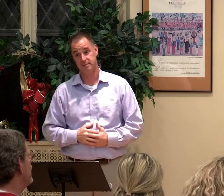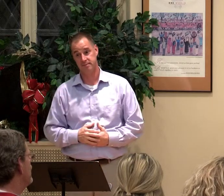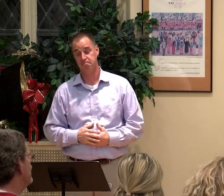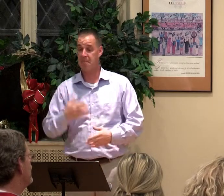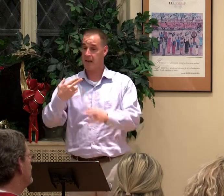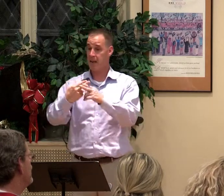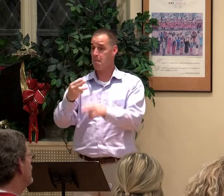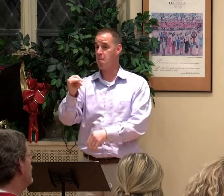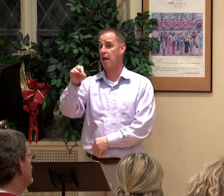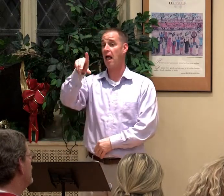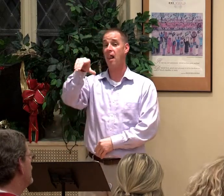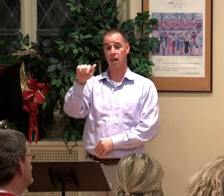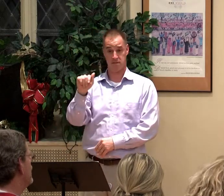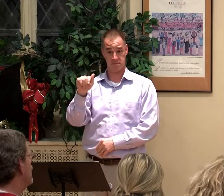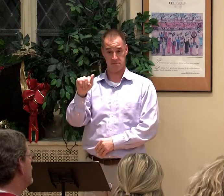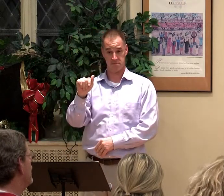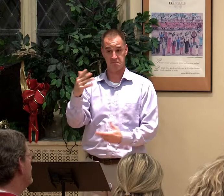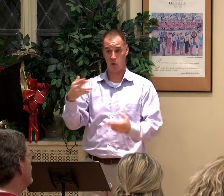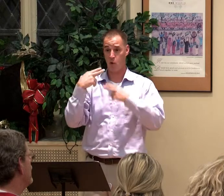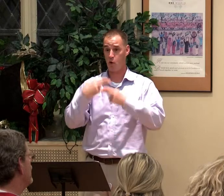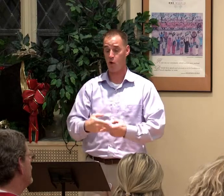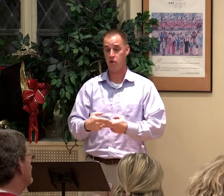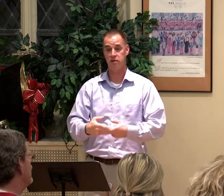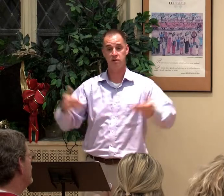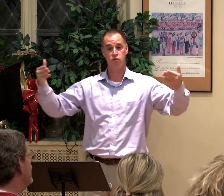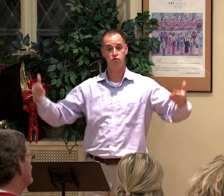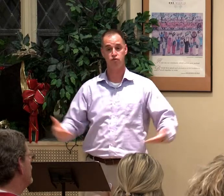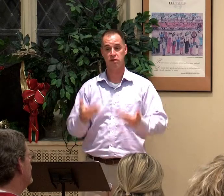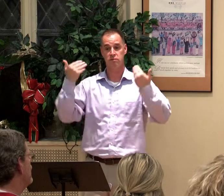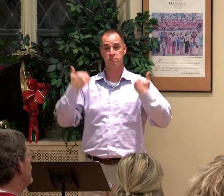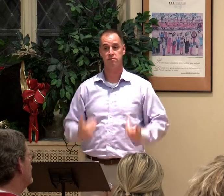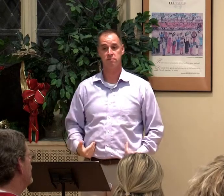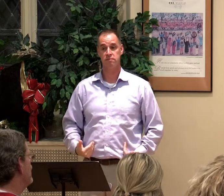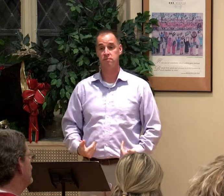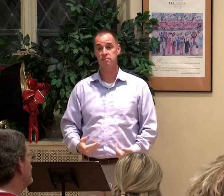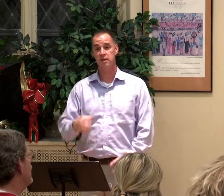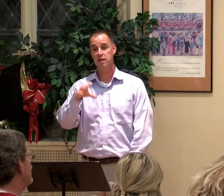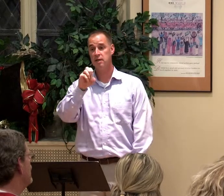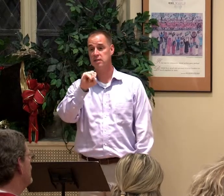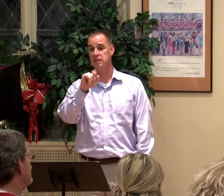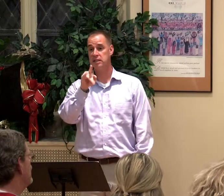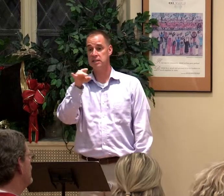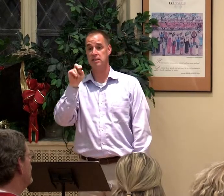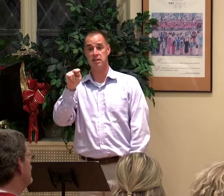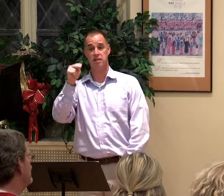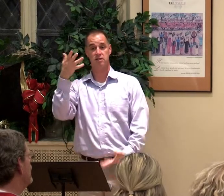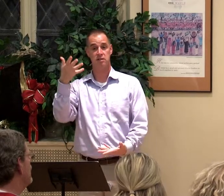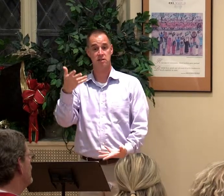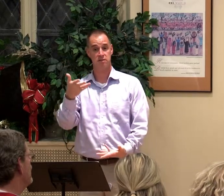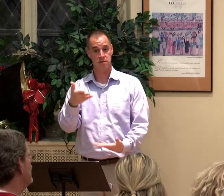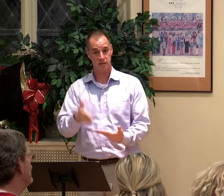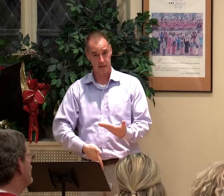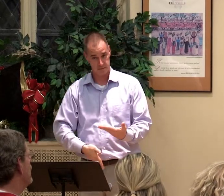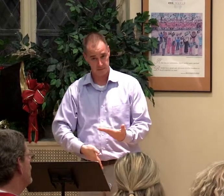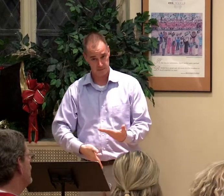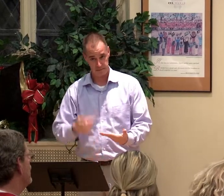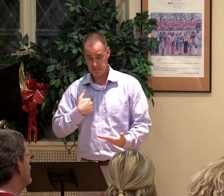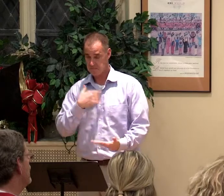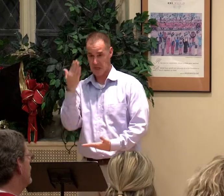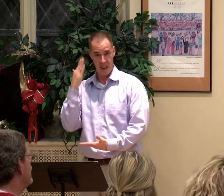My name is Michaela, and let's call this an introduction, because 16 ends, and I never